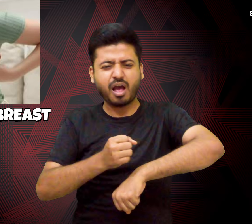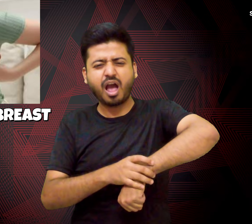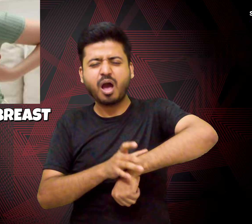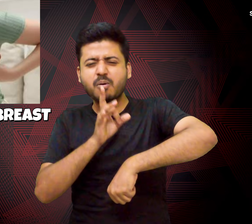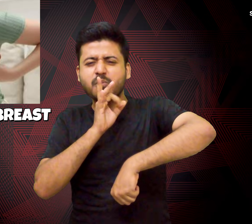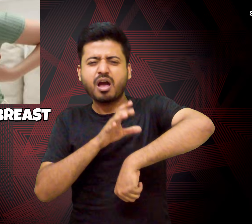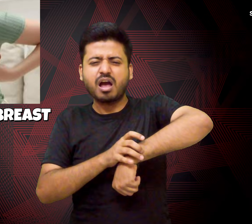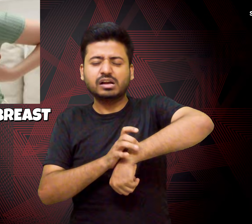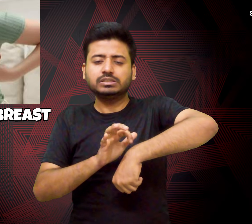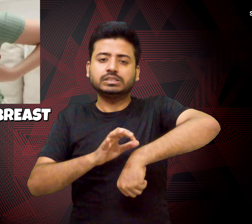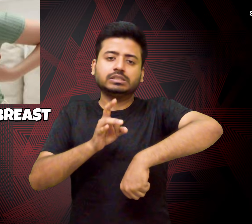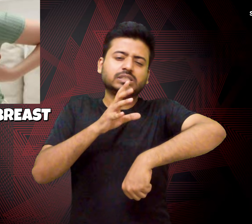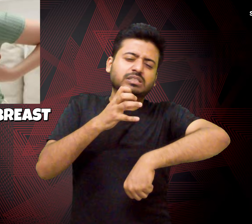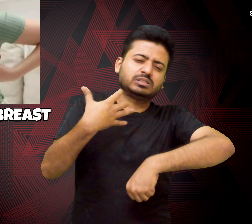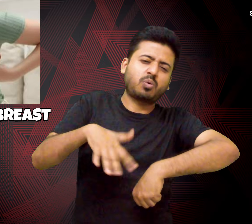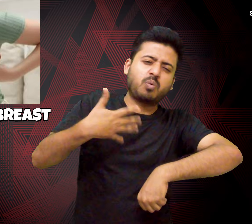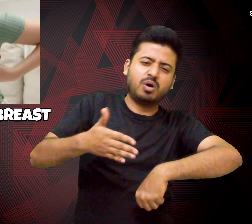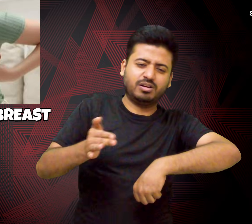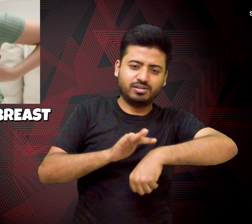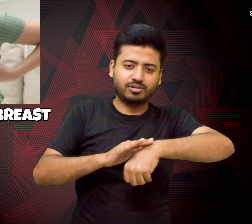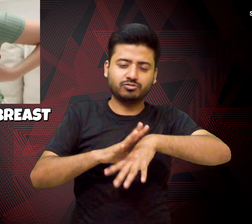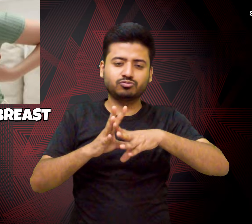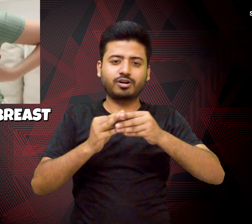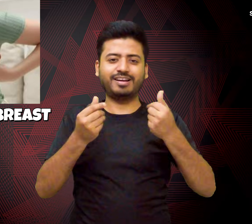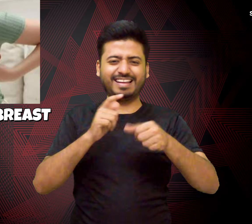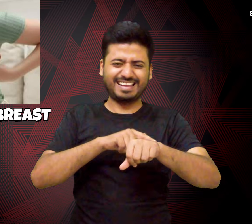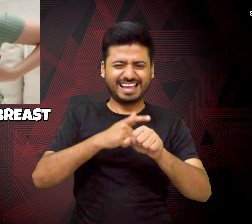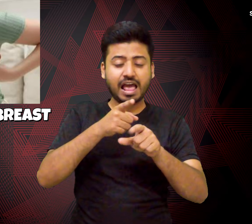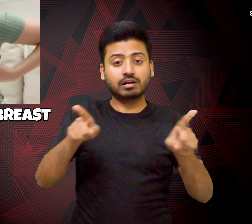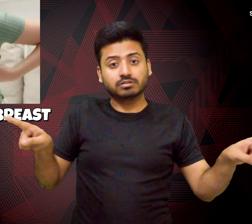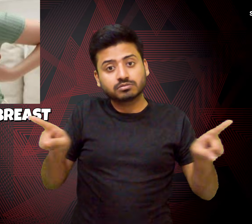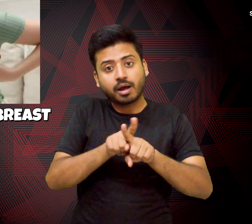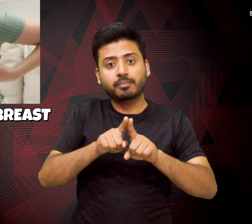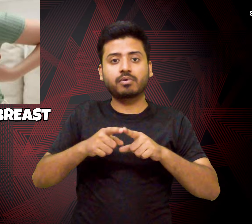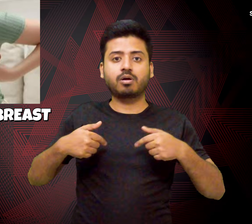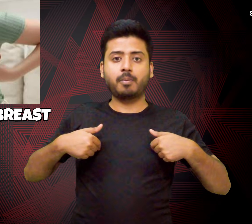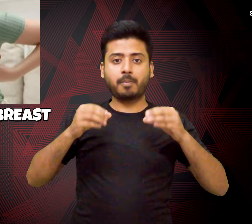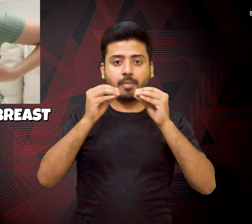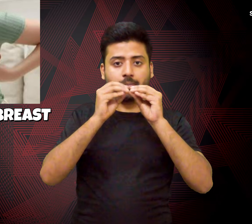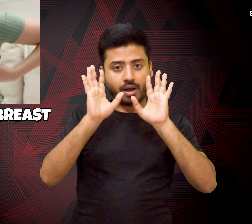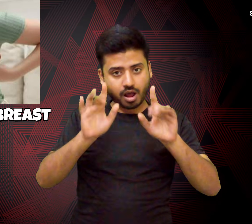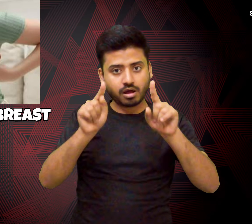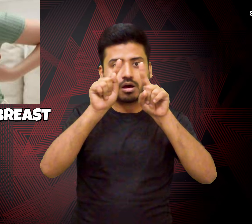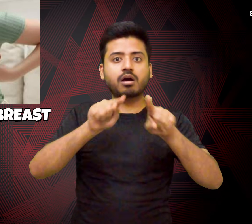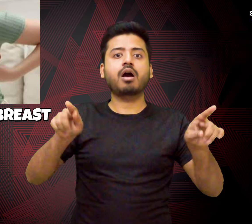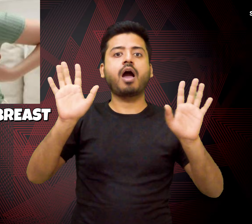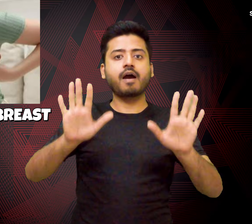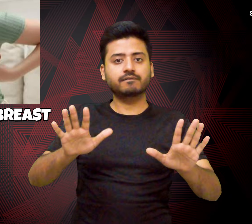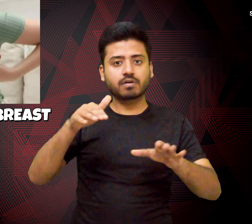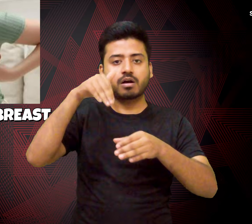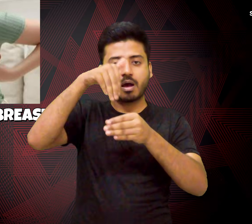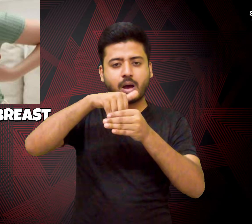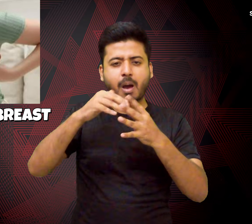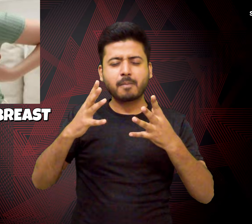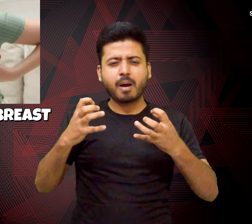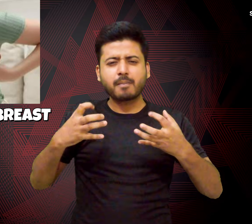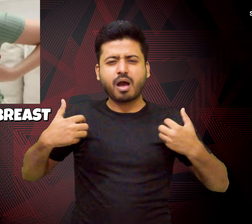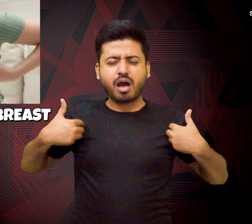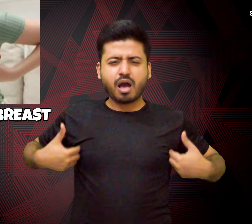can decrease your milk production significantly. Medical care. Cabbage leaves relieve symptoms but do not treat infections.